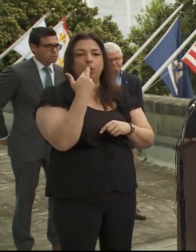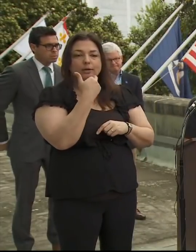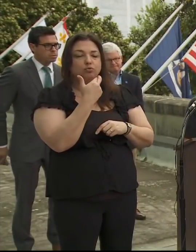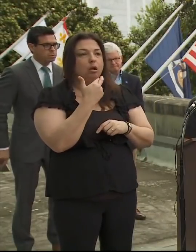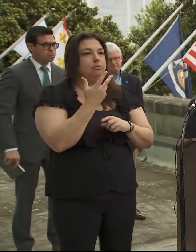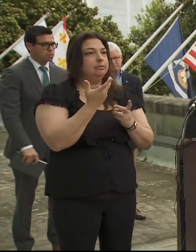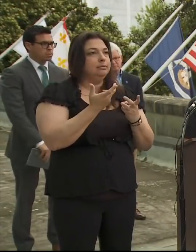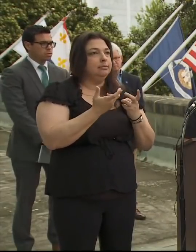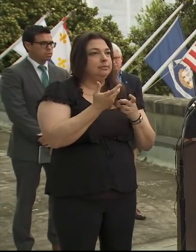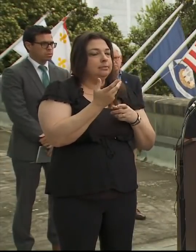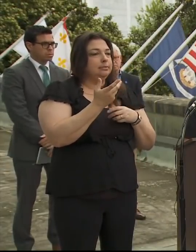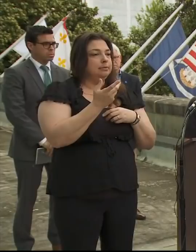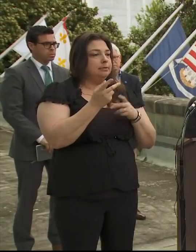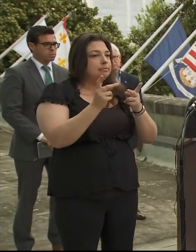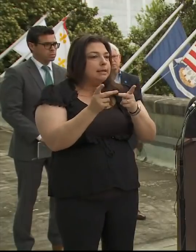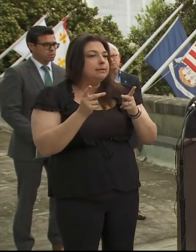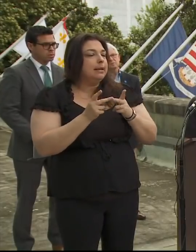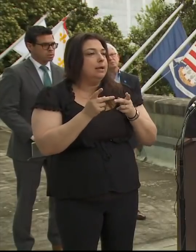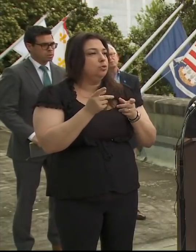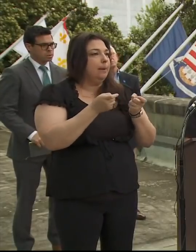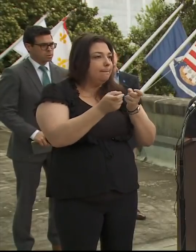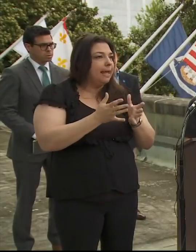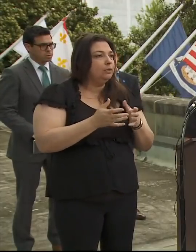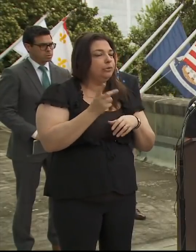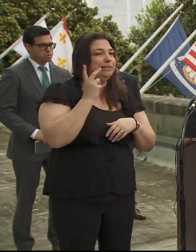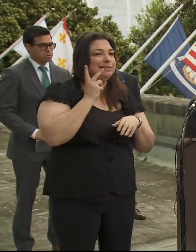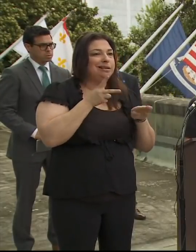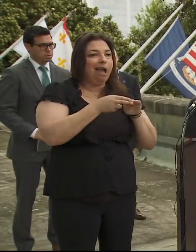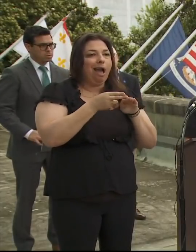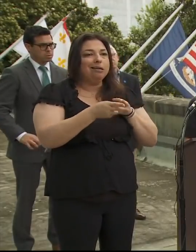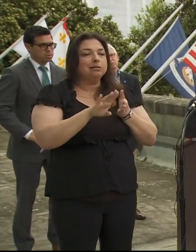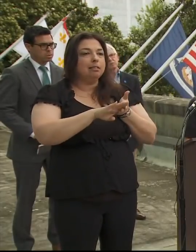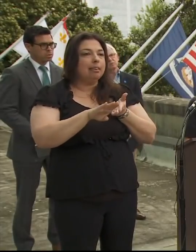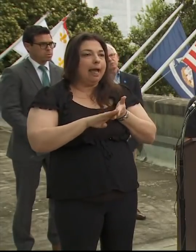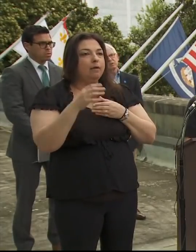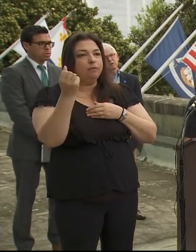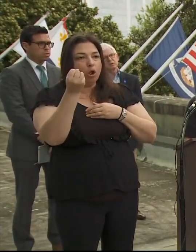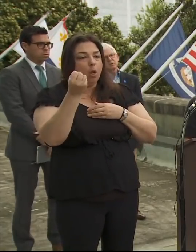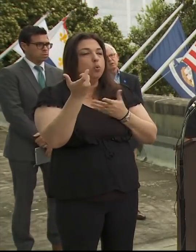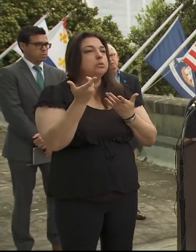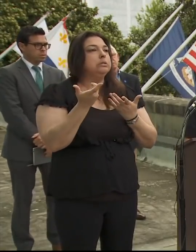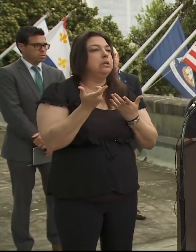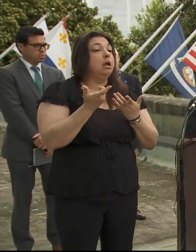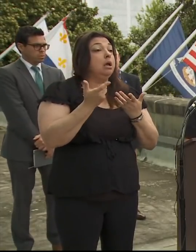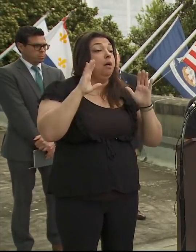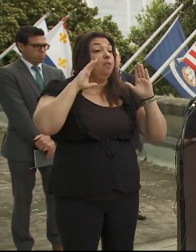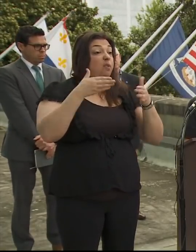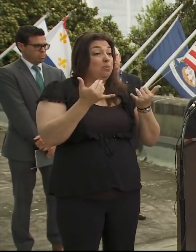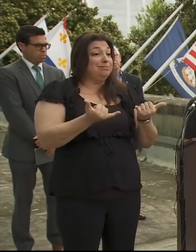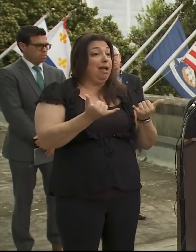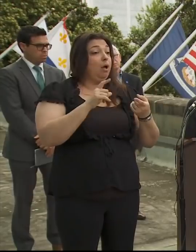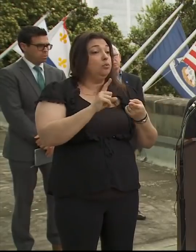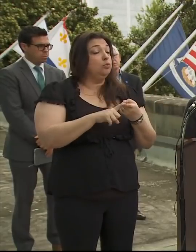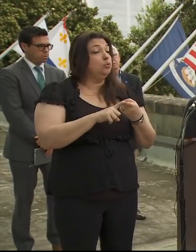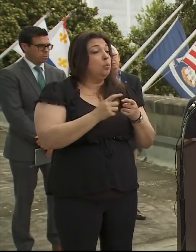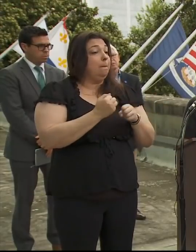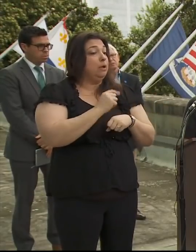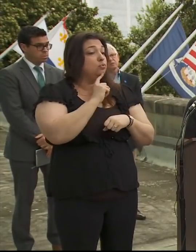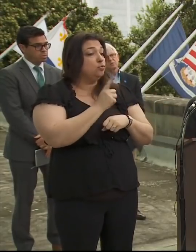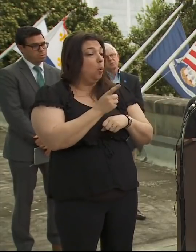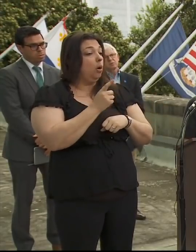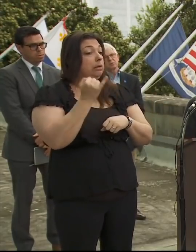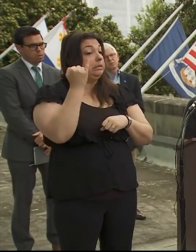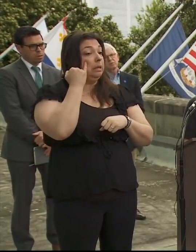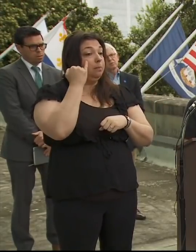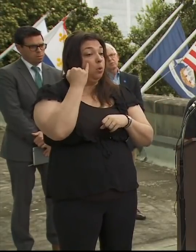all the destination management companies. Everybody's seeing cuts, layoffs, furloughs. Our main focus right now is to make sure that